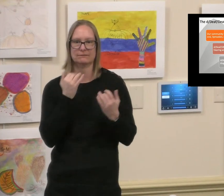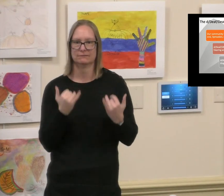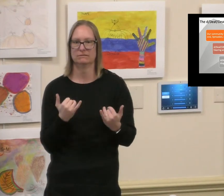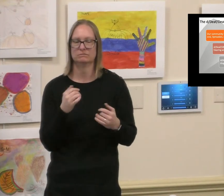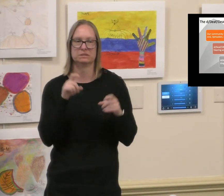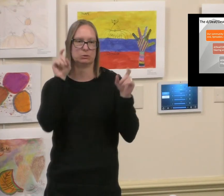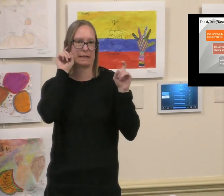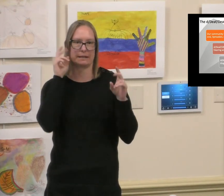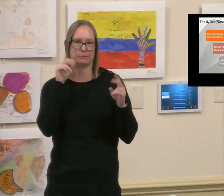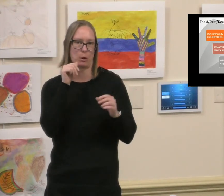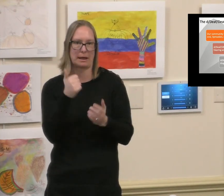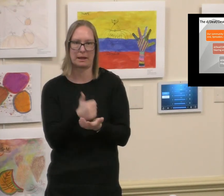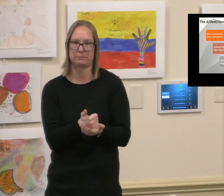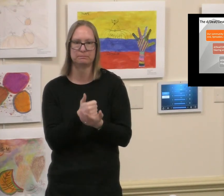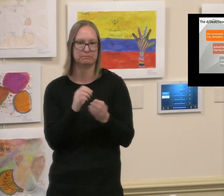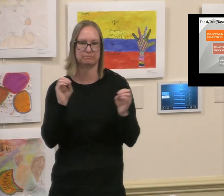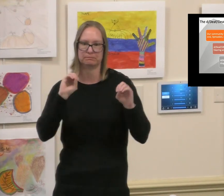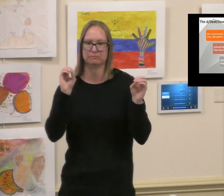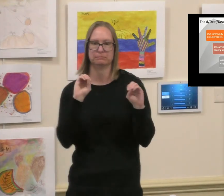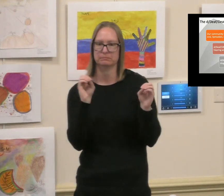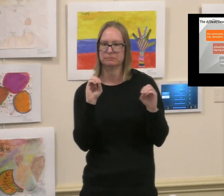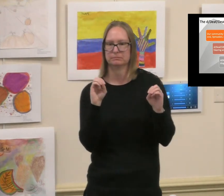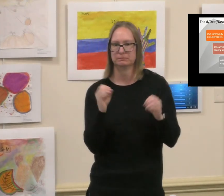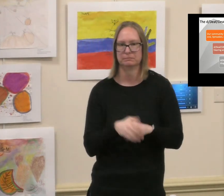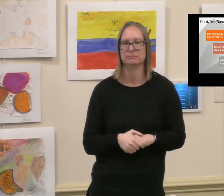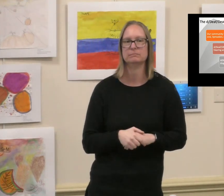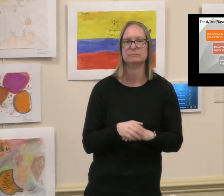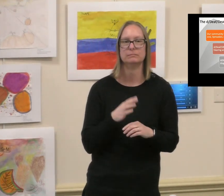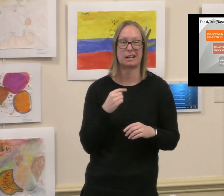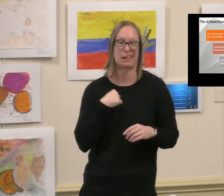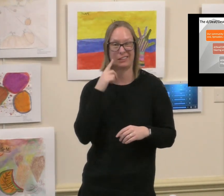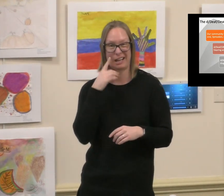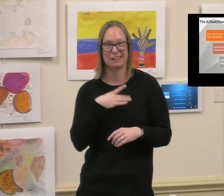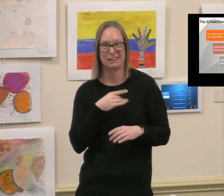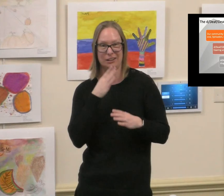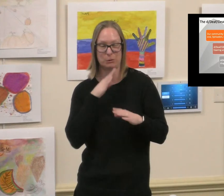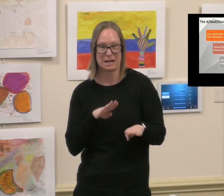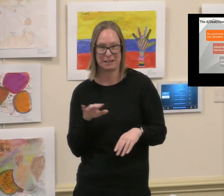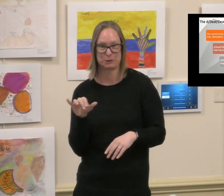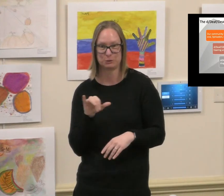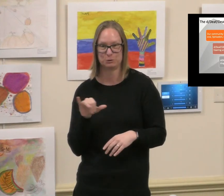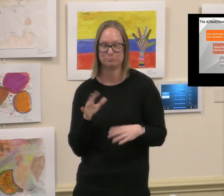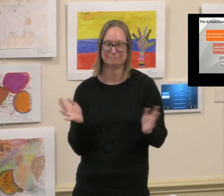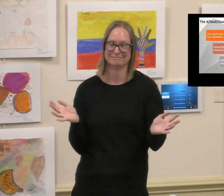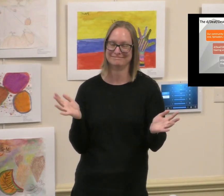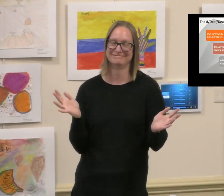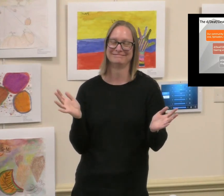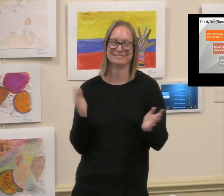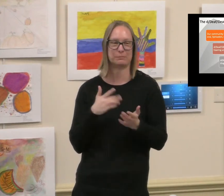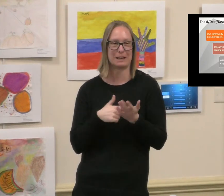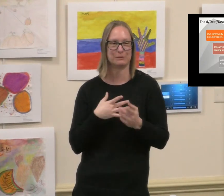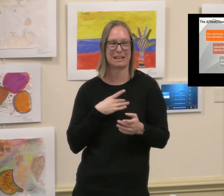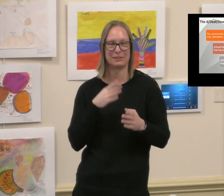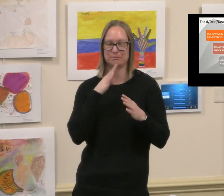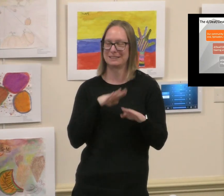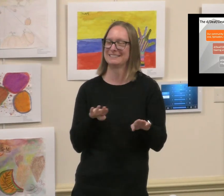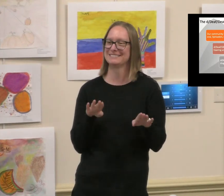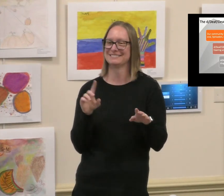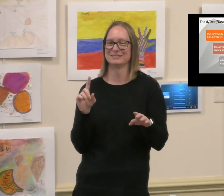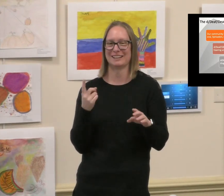I became completely deaf, and hearing aids do not benefit me anymore. I think I like the quiet too, actually. Sometimes I